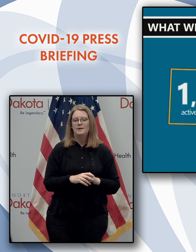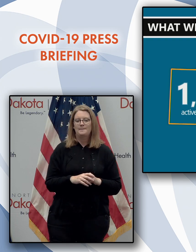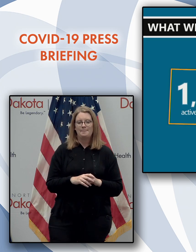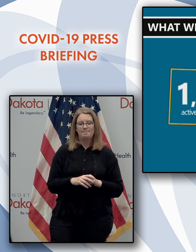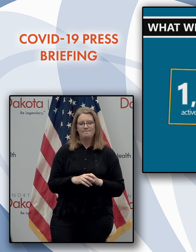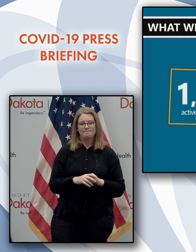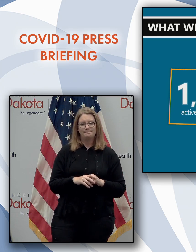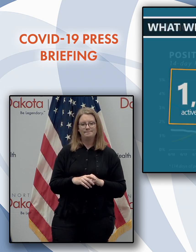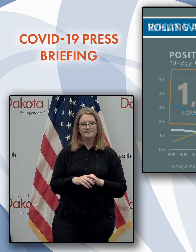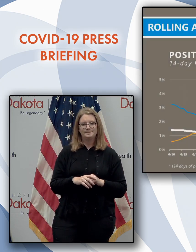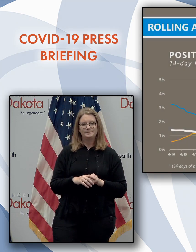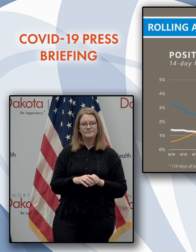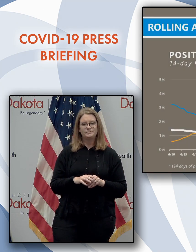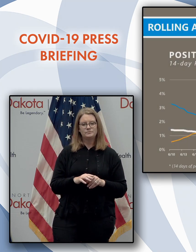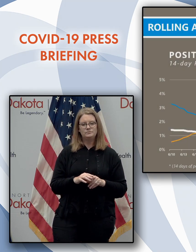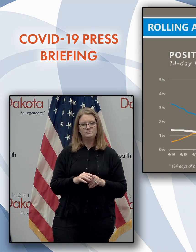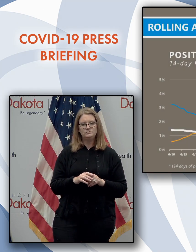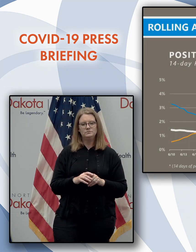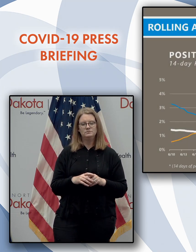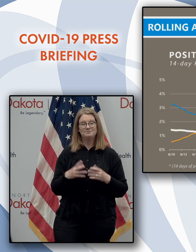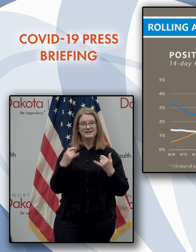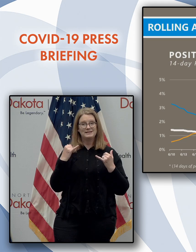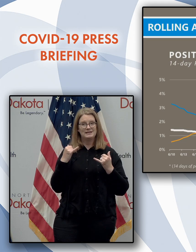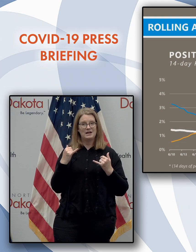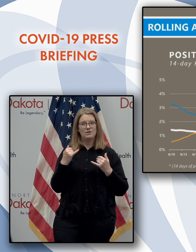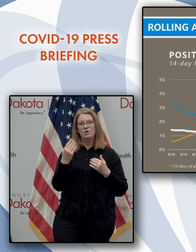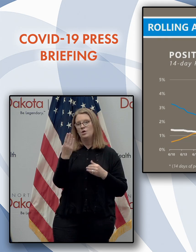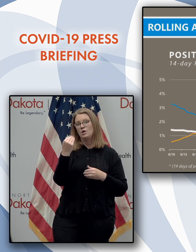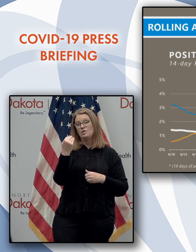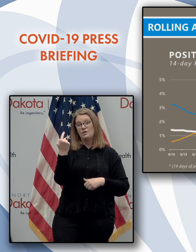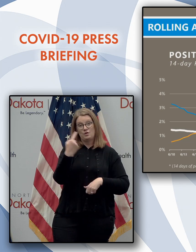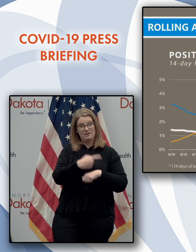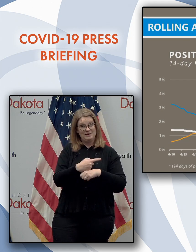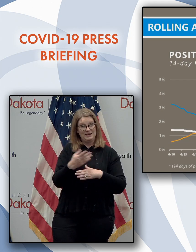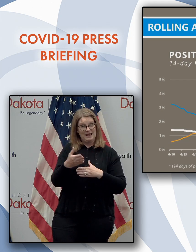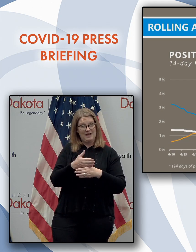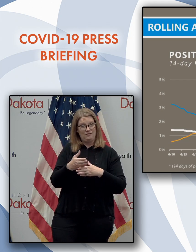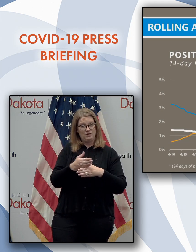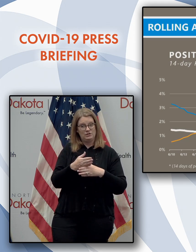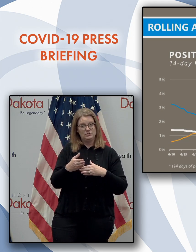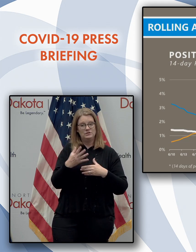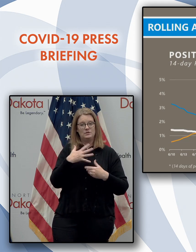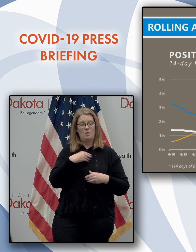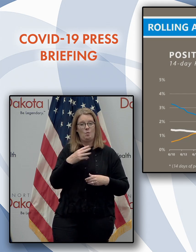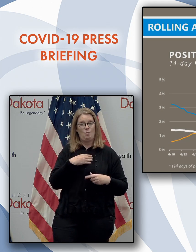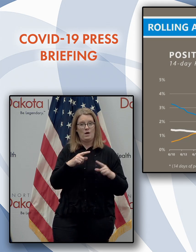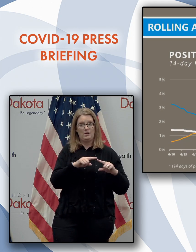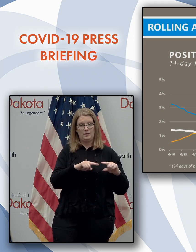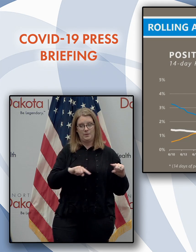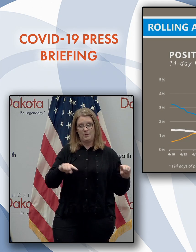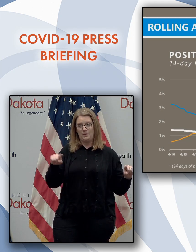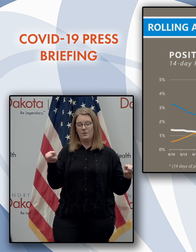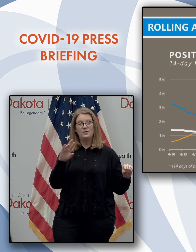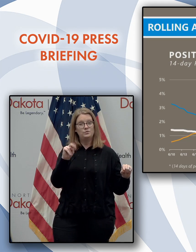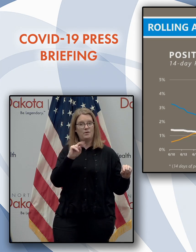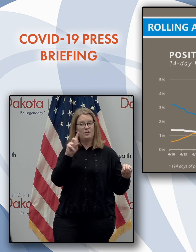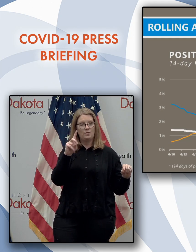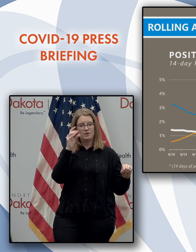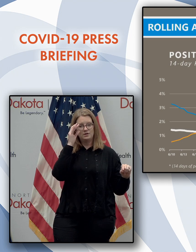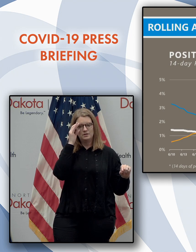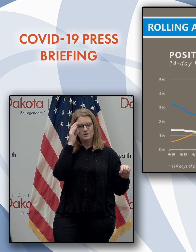the positive rate, the rolling 14-day average, the white line here is North Dakota. We can see that